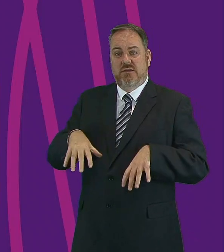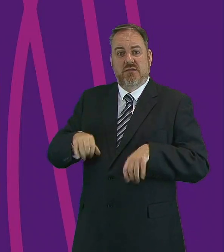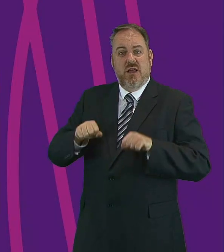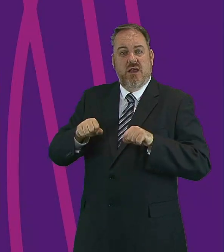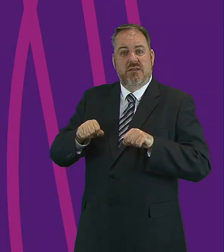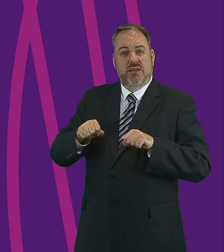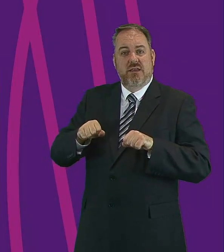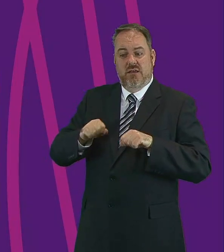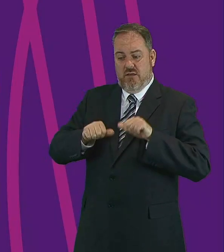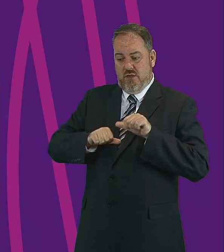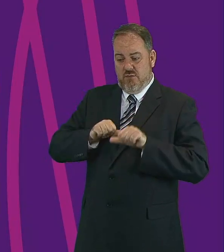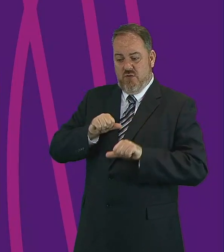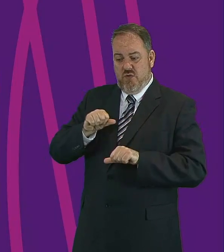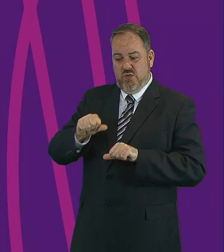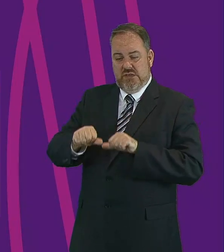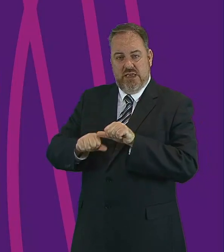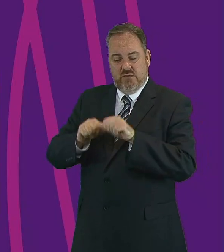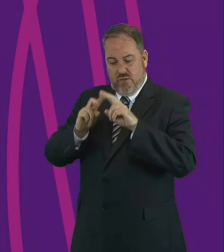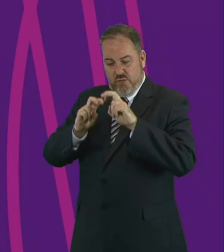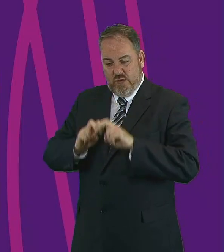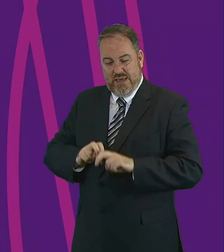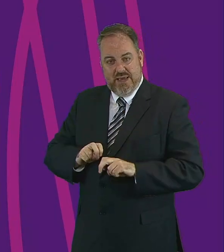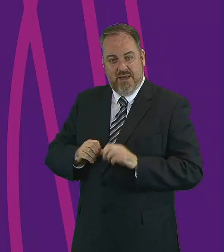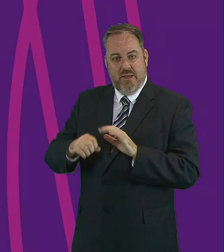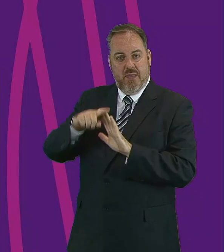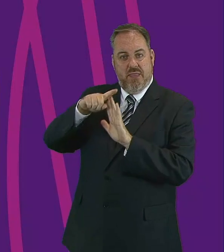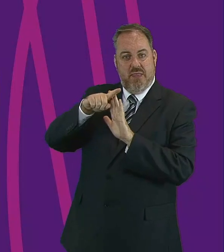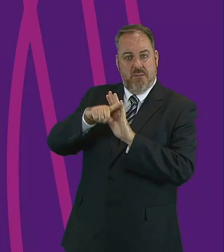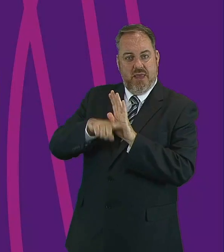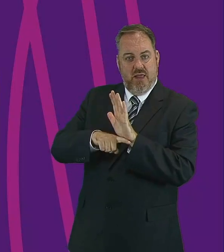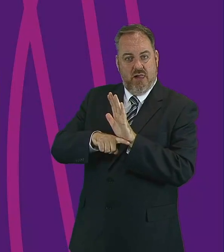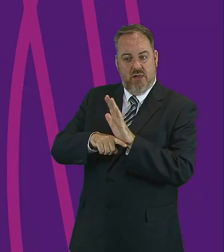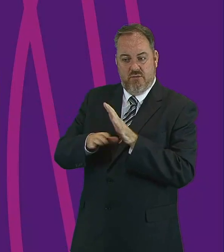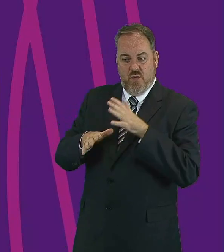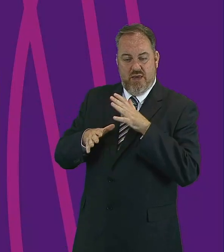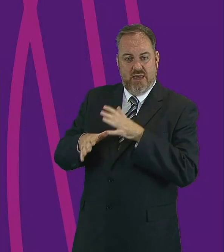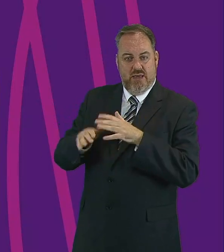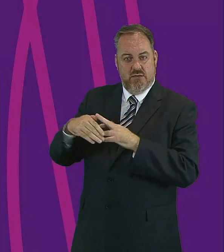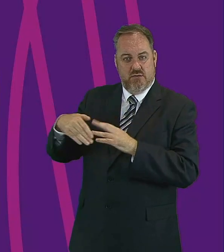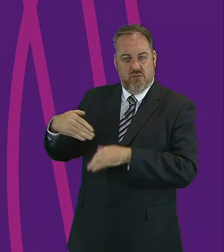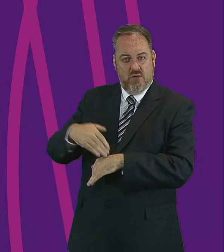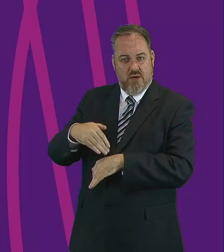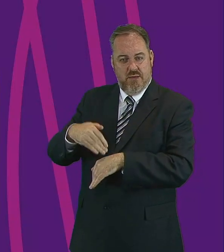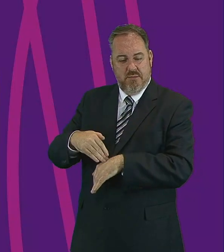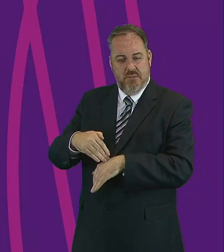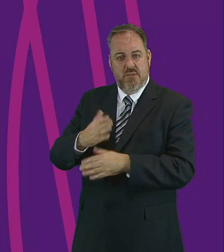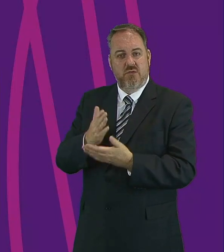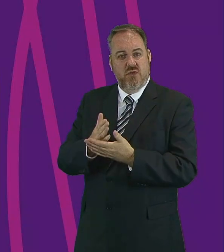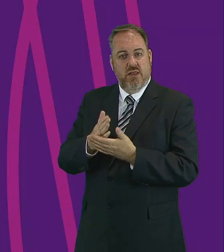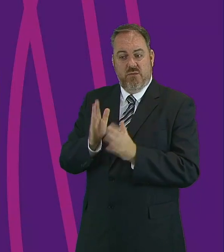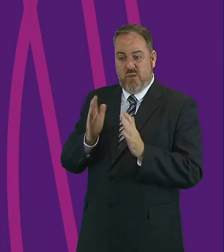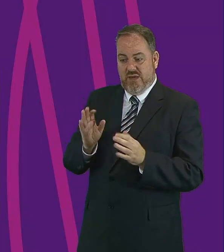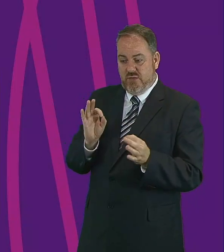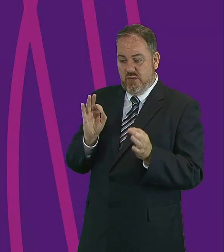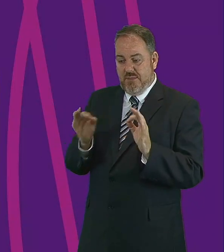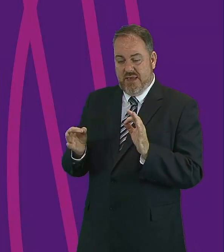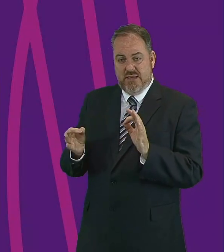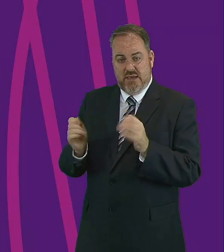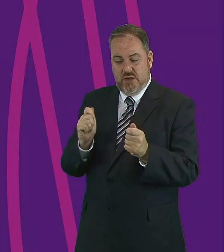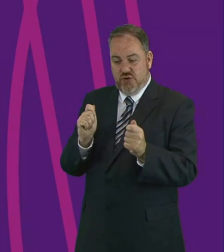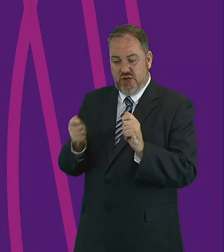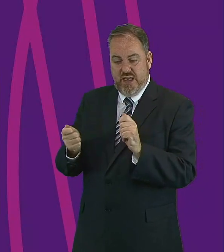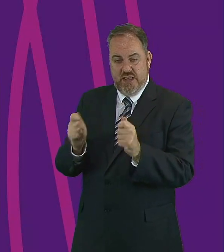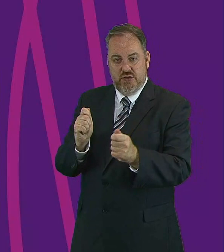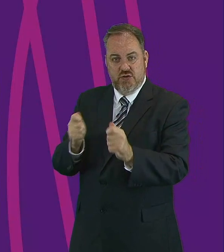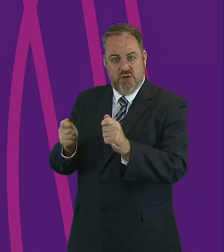know concerns have been raised about this bill. I've given a commitment. We are listening carefully, and if we required to make amendments, we will do that. And as